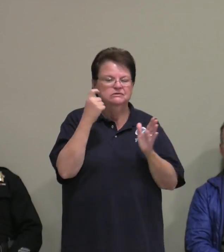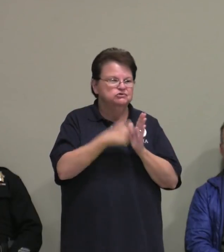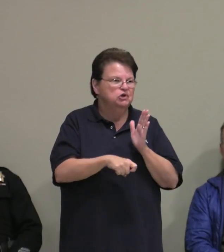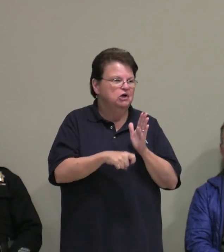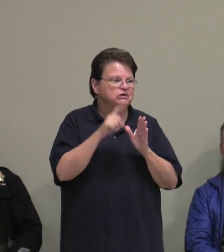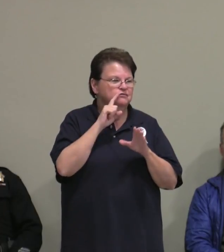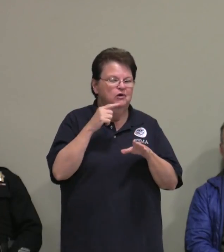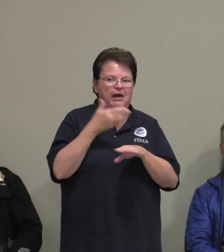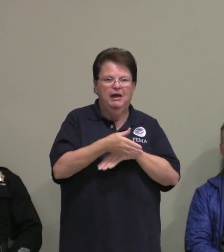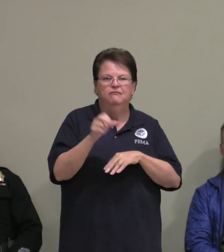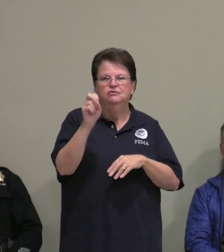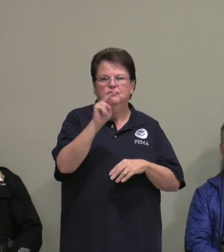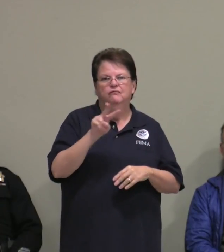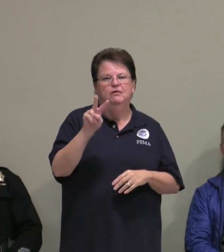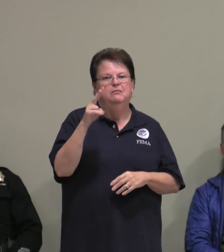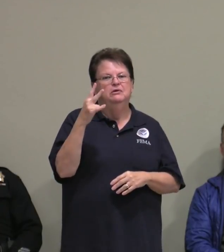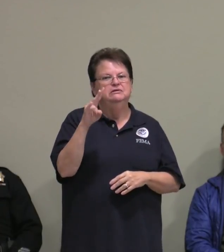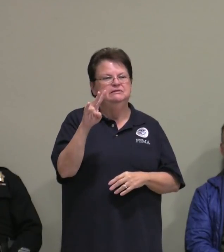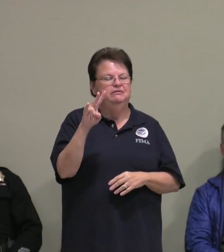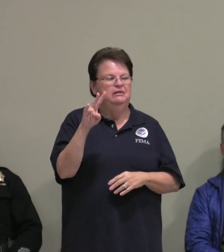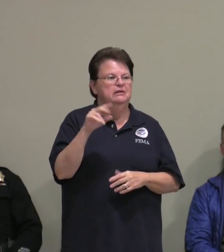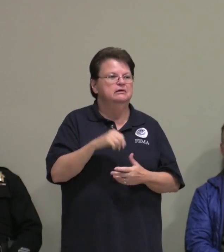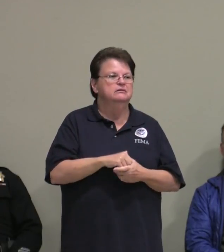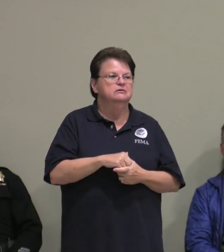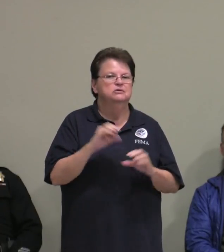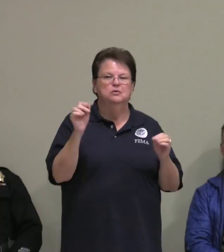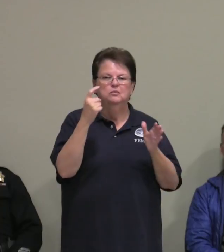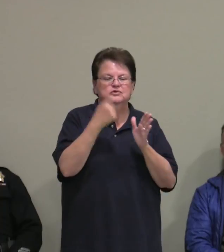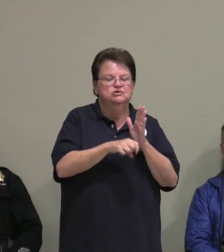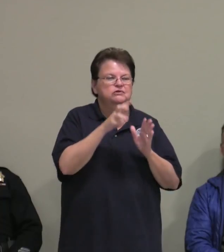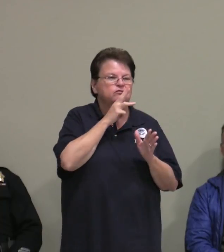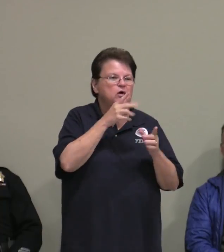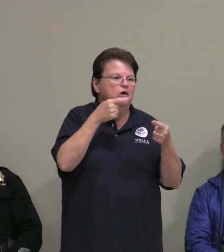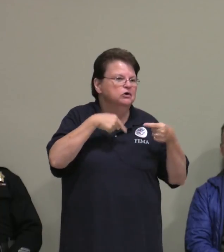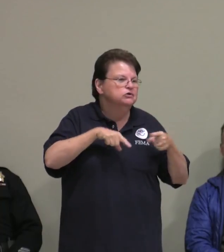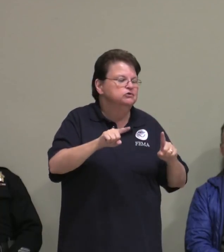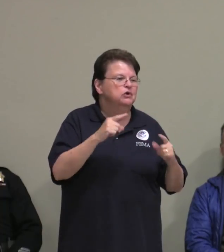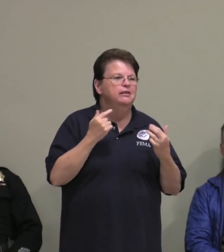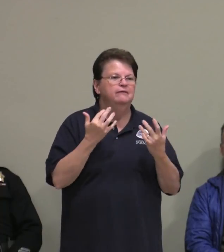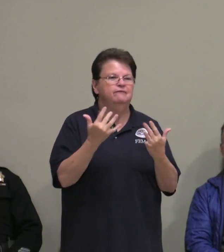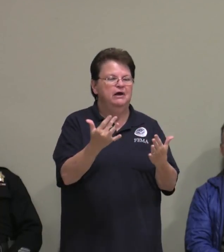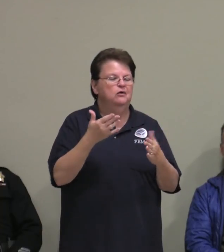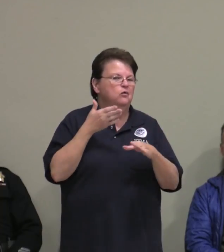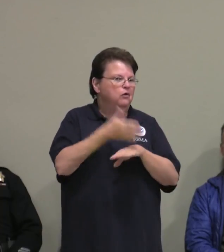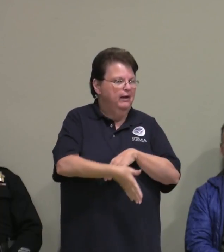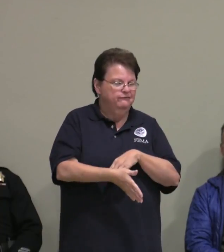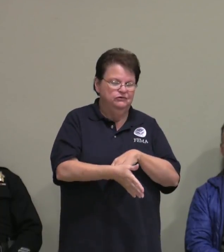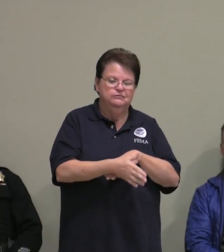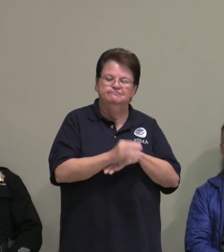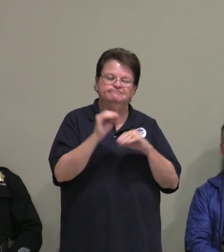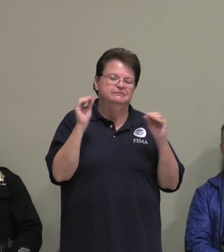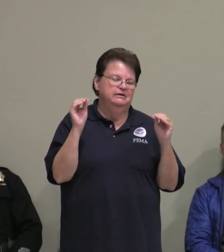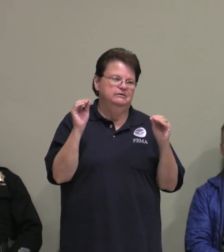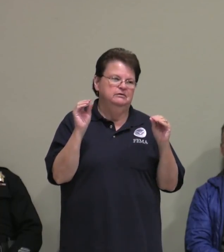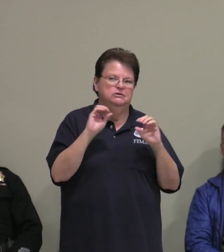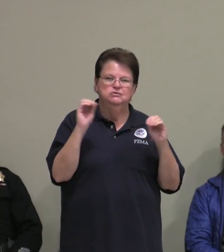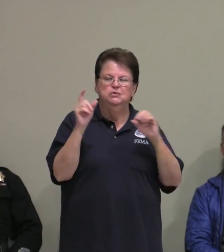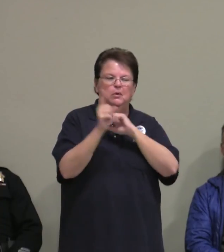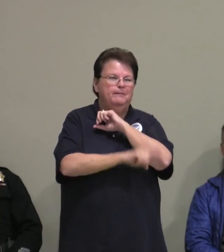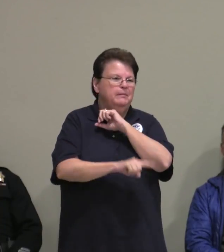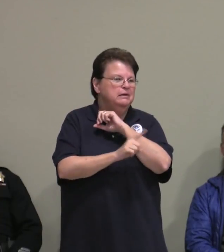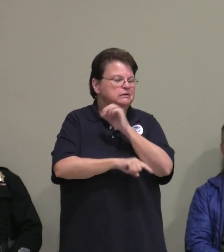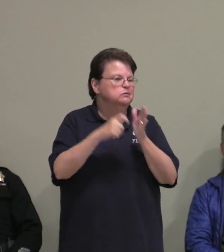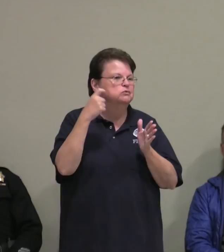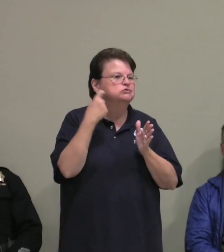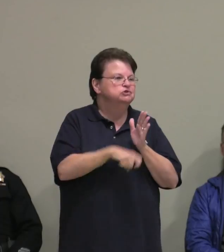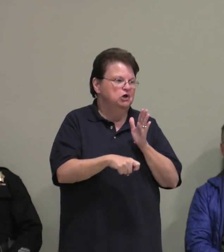for after November 7th. Nobody was charged for water use during the fire or after. No penalties were